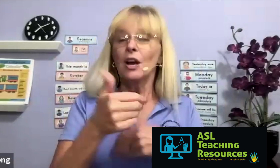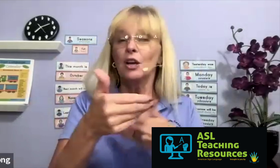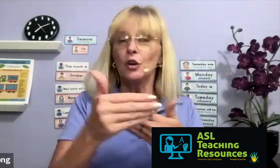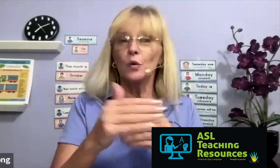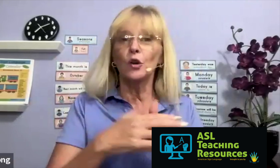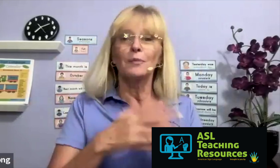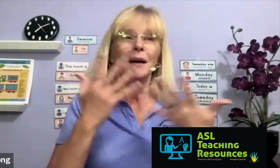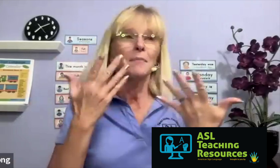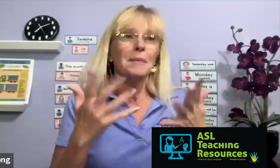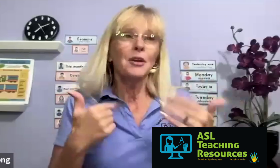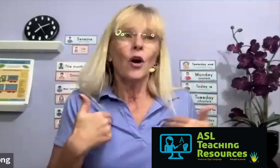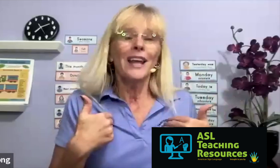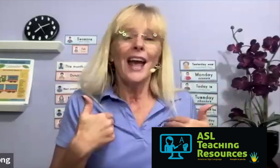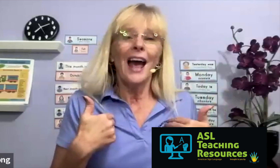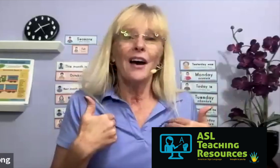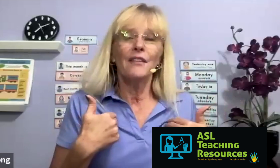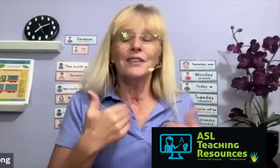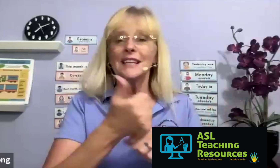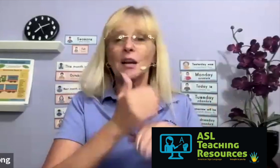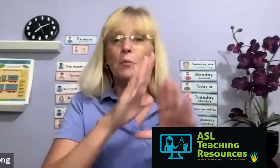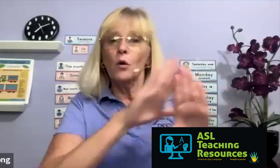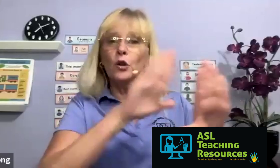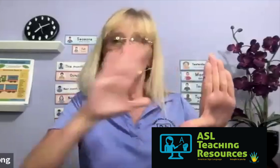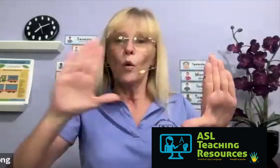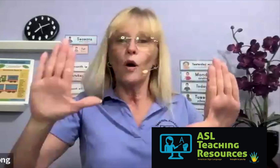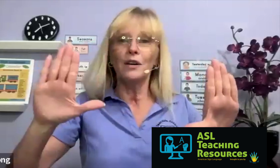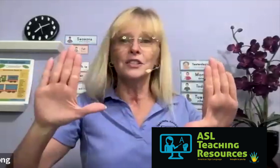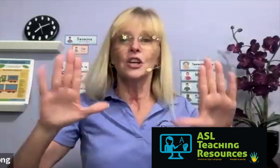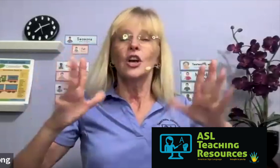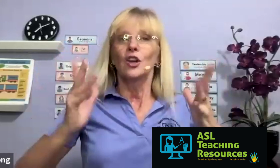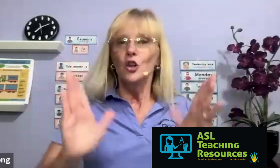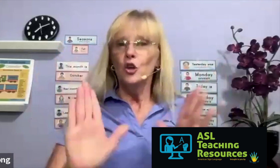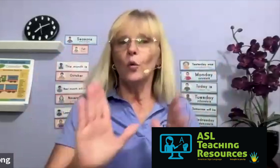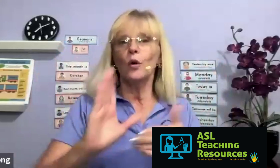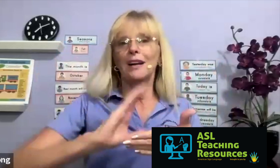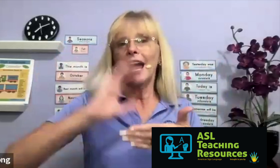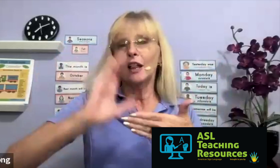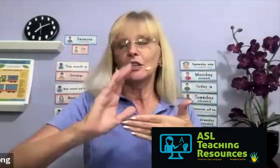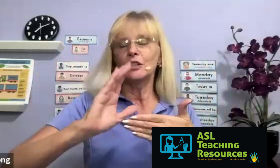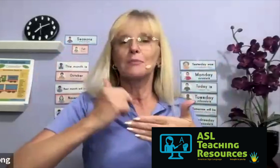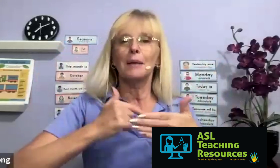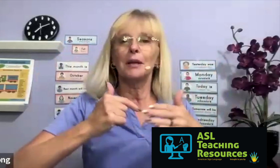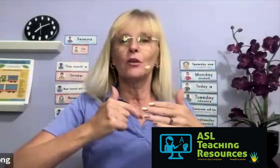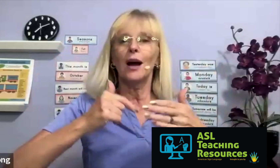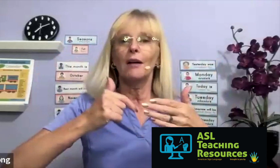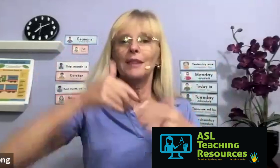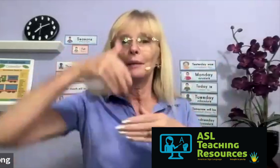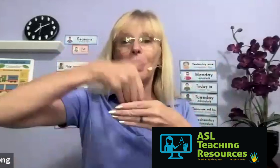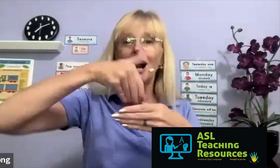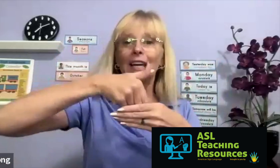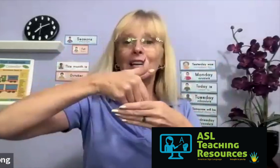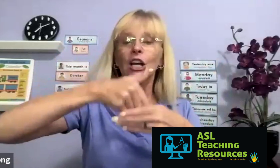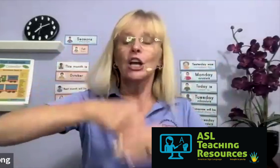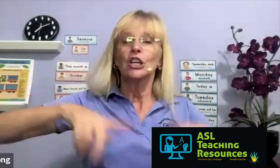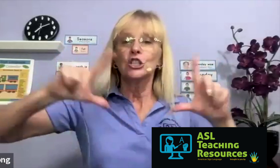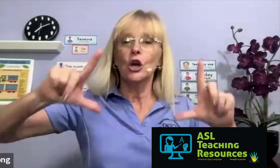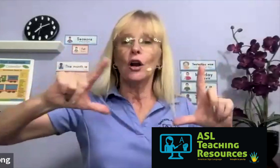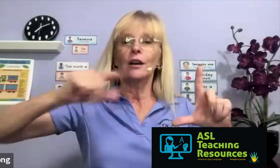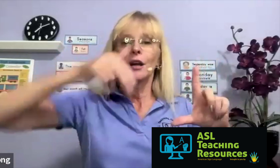your room. Now, maybe you already have set up on your walls your calendar. Maybe you have the pocket chart where